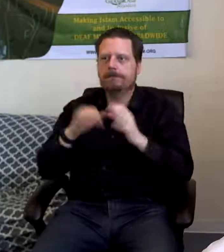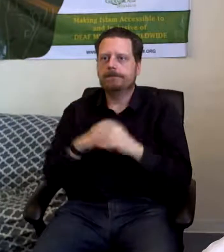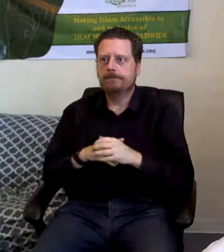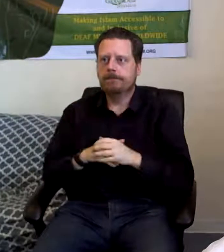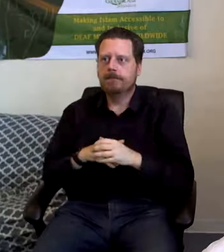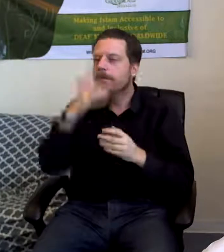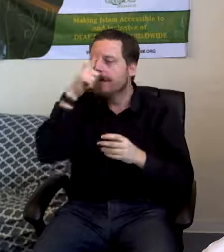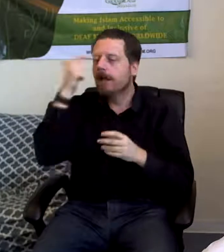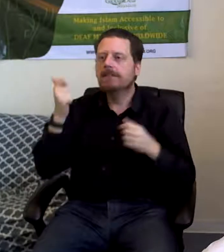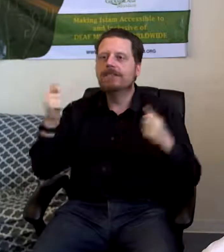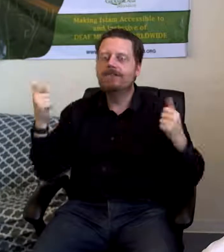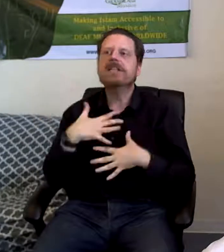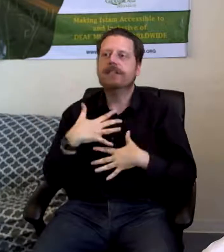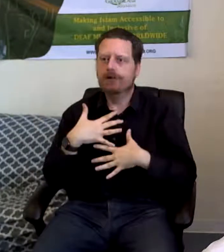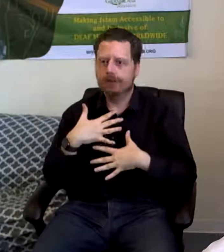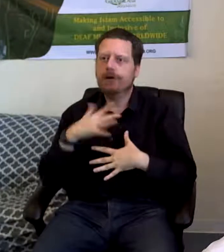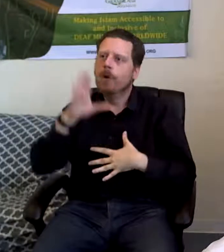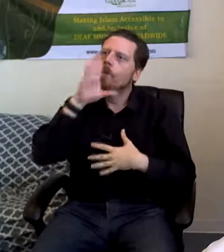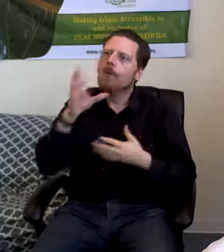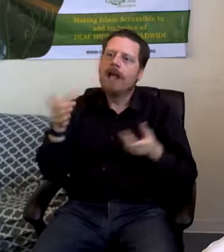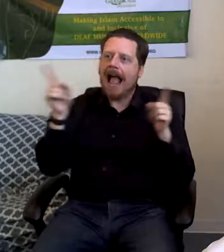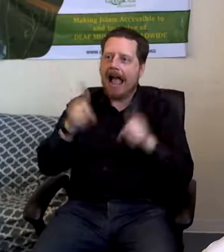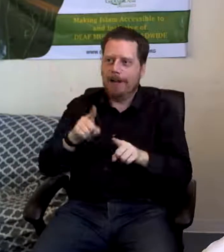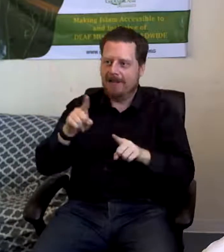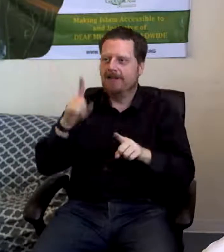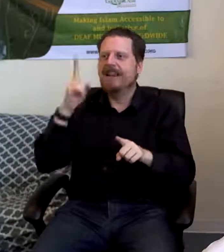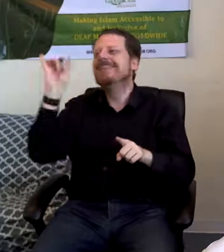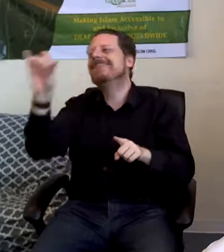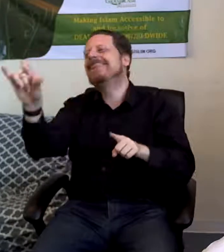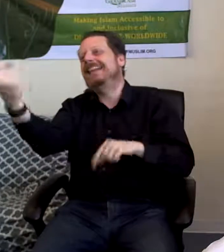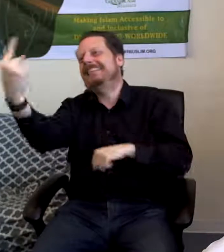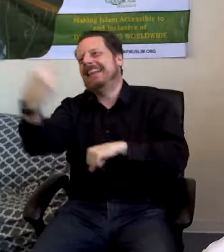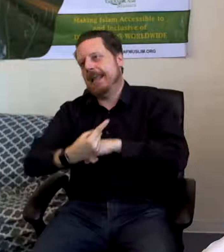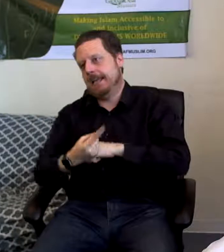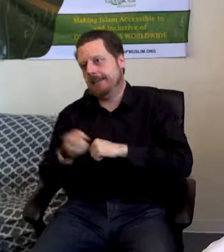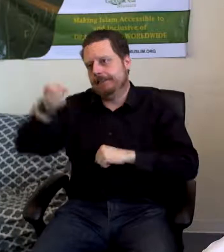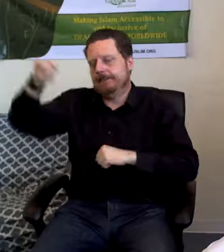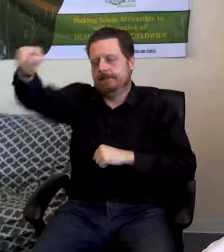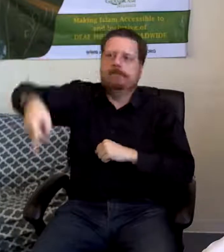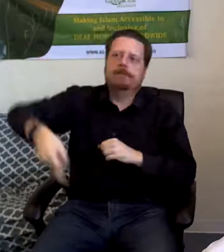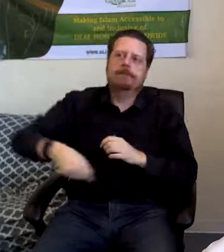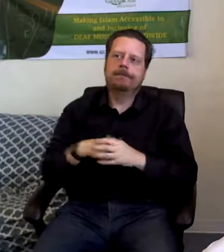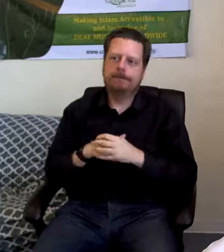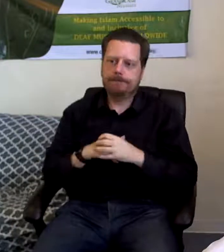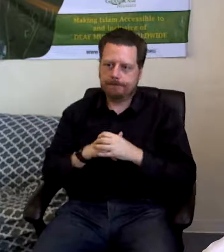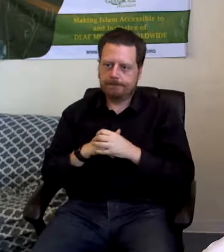out of fear of what is going to happen to us on that day.